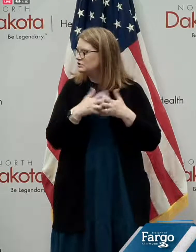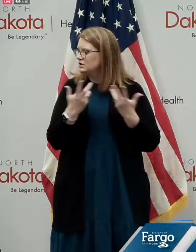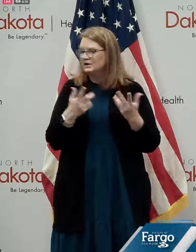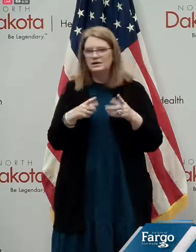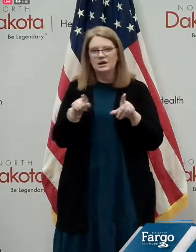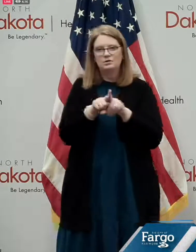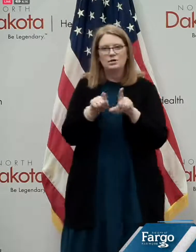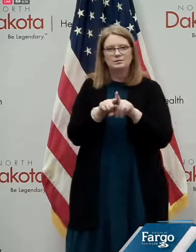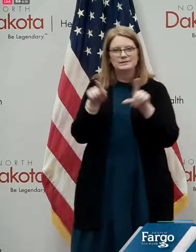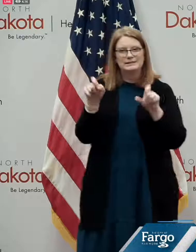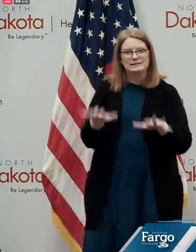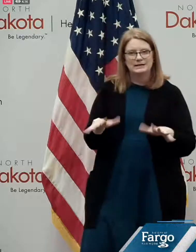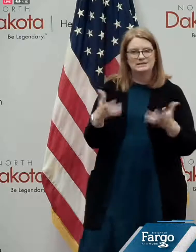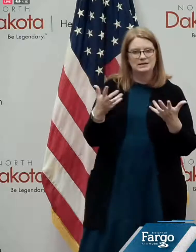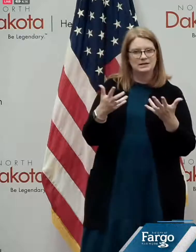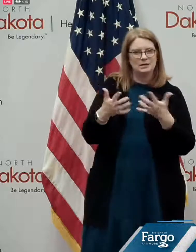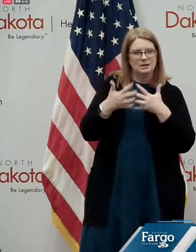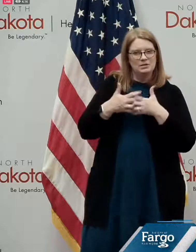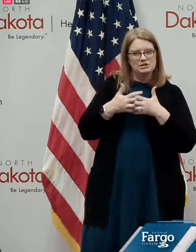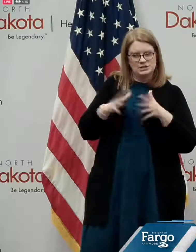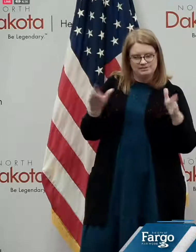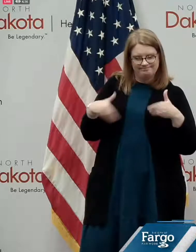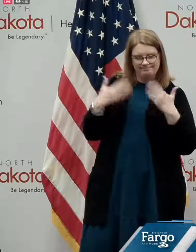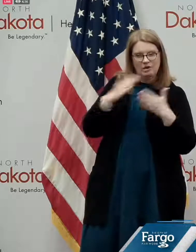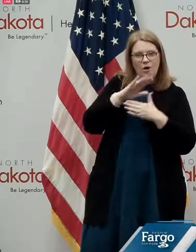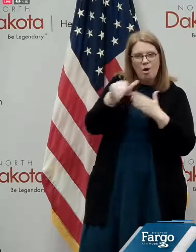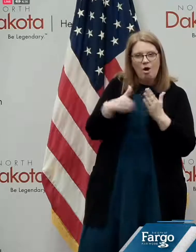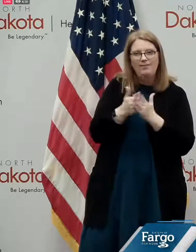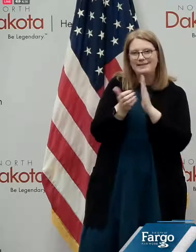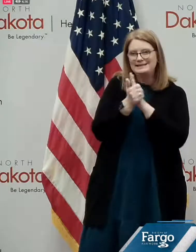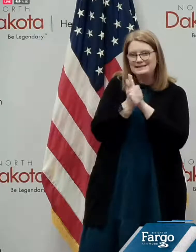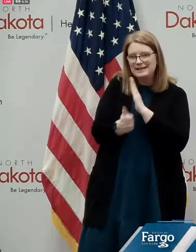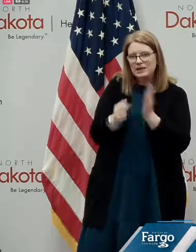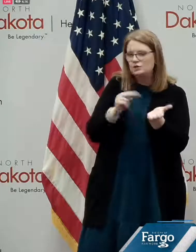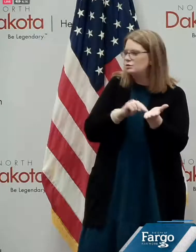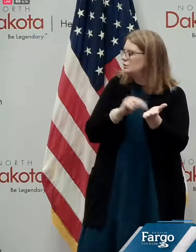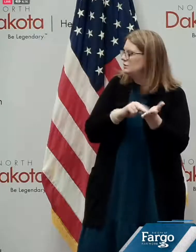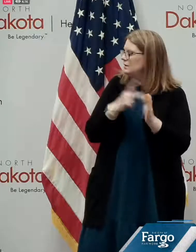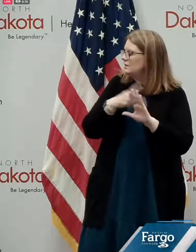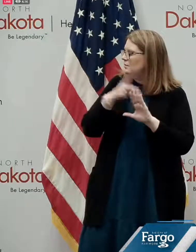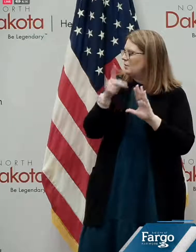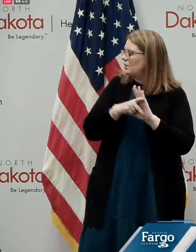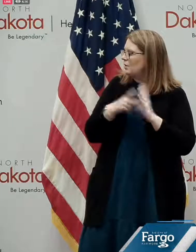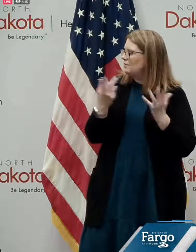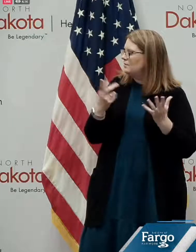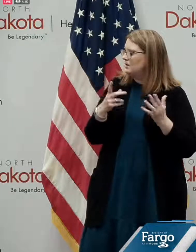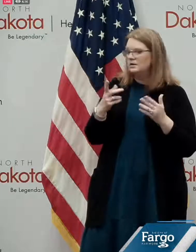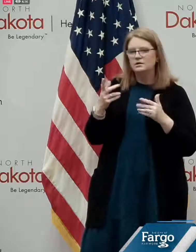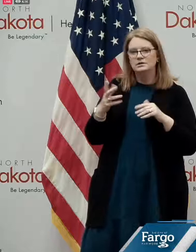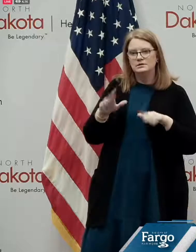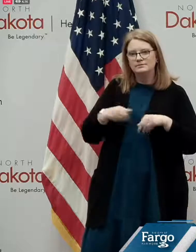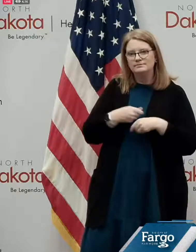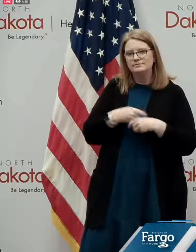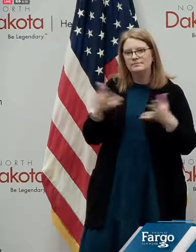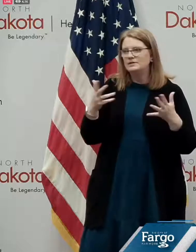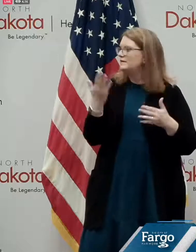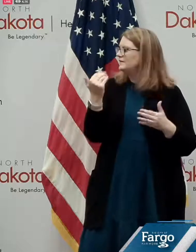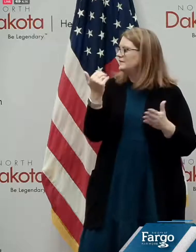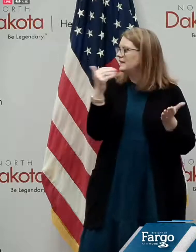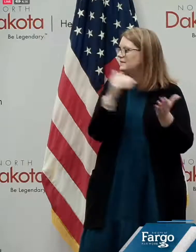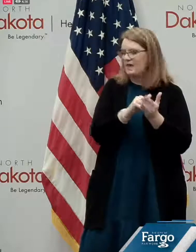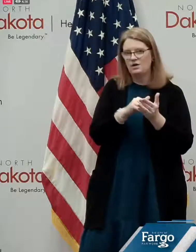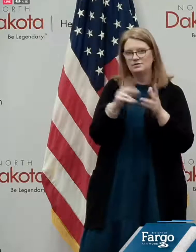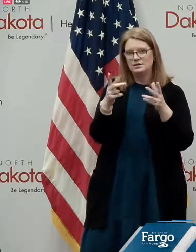testing machines out to every skilled nursing facility in the country. There's a federal program that's starting to roll that out to 15,000 locations.